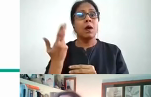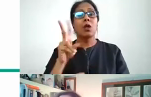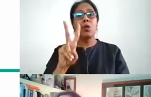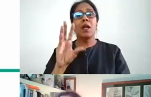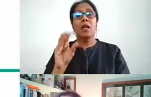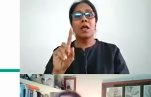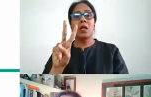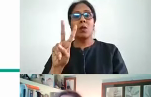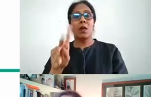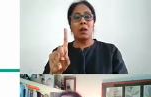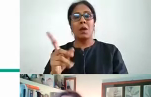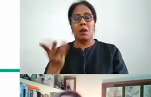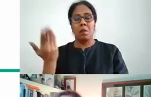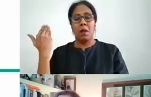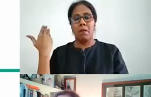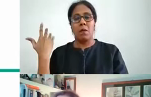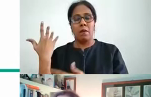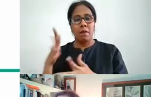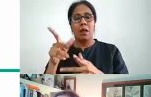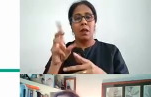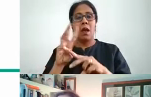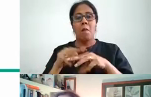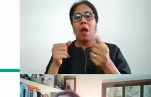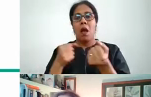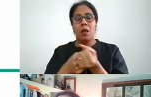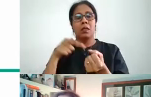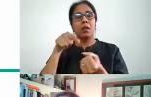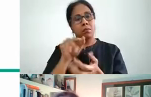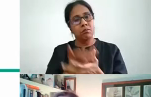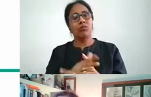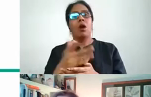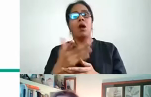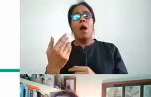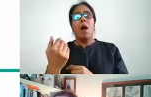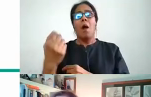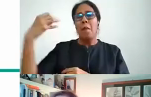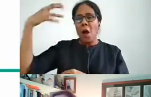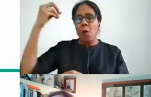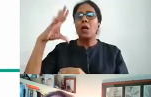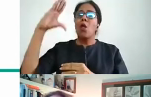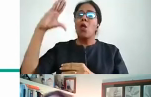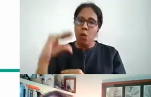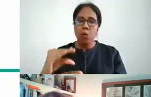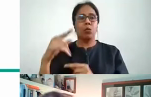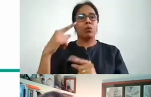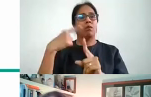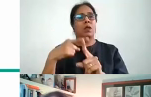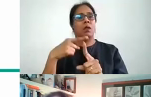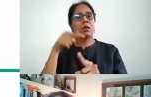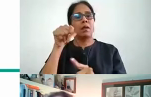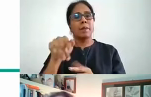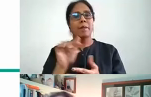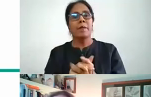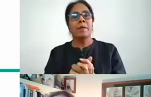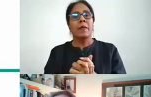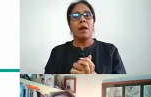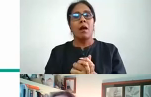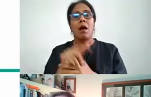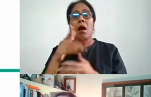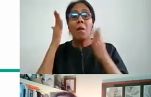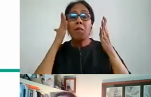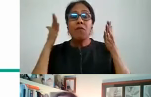on low power and IoT applications. And interestingly, the comment was, you know, there's so much focus on